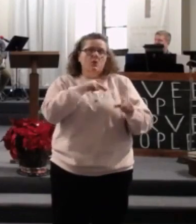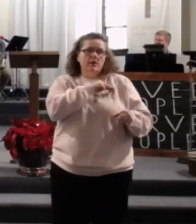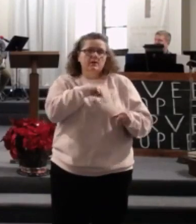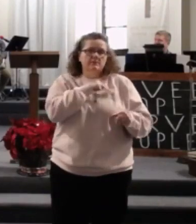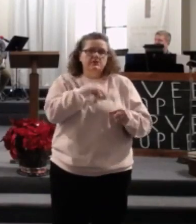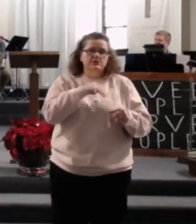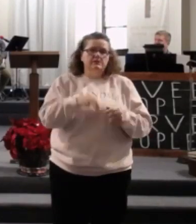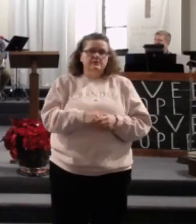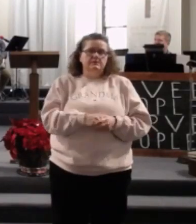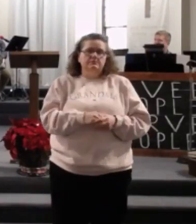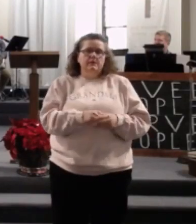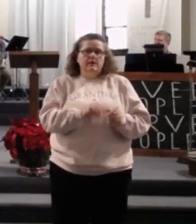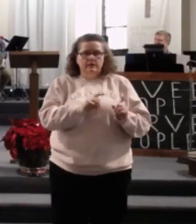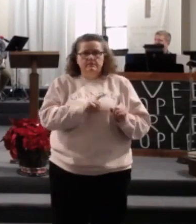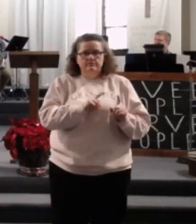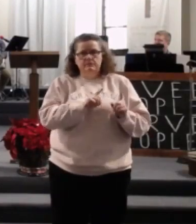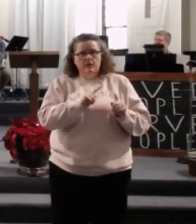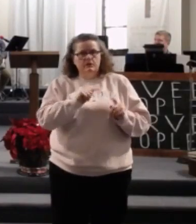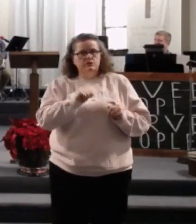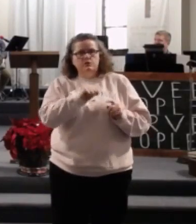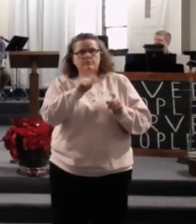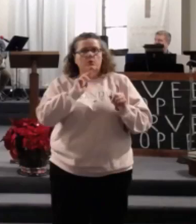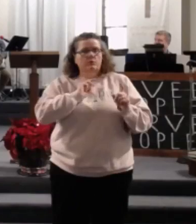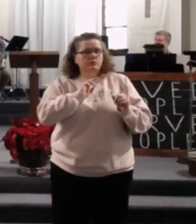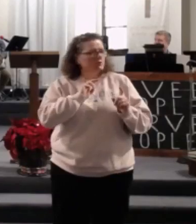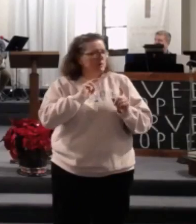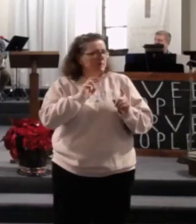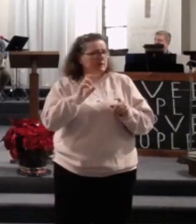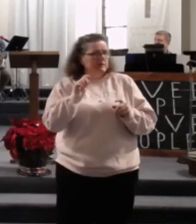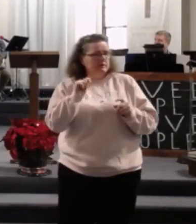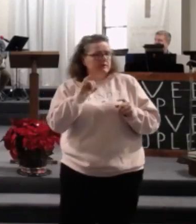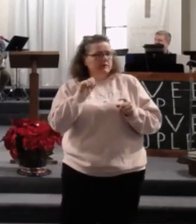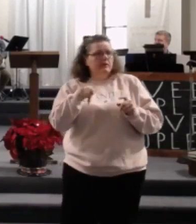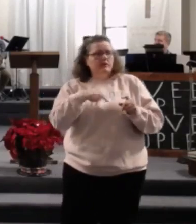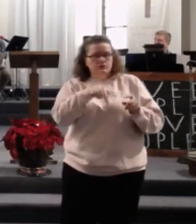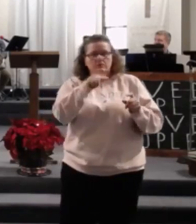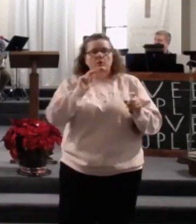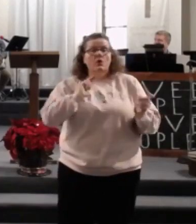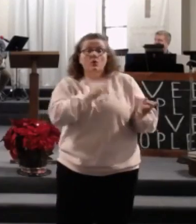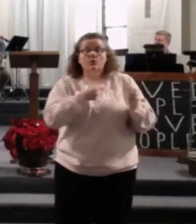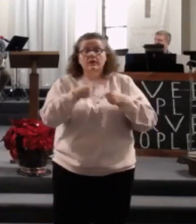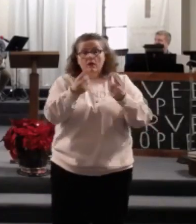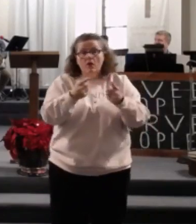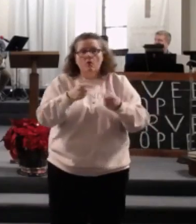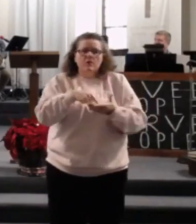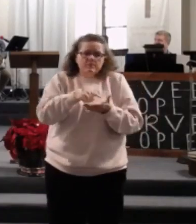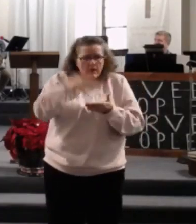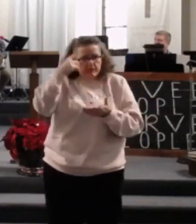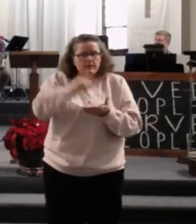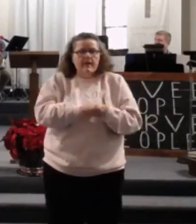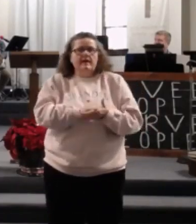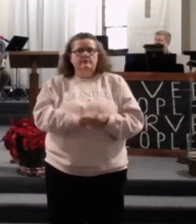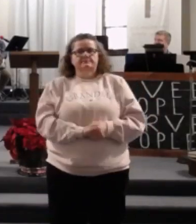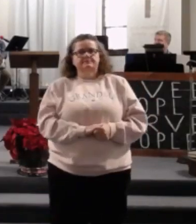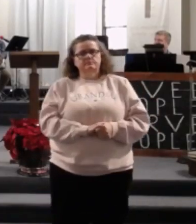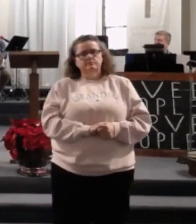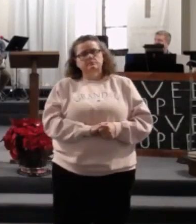to go there. But wherever we go, supplies us stuff. They help take care of